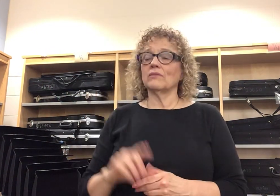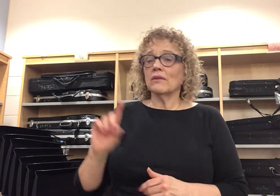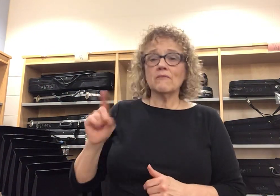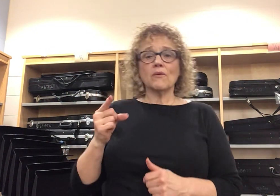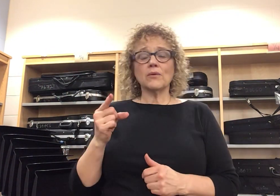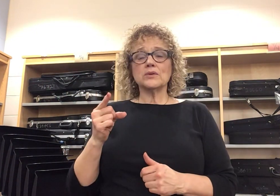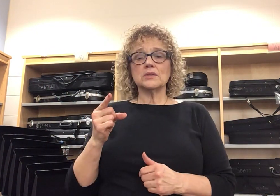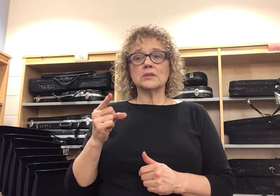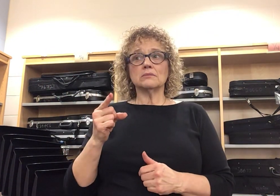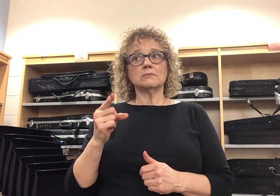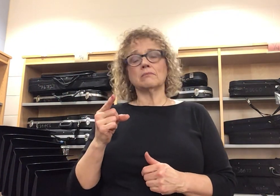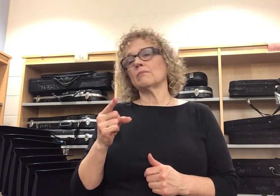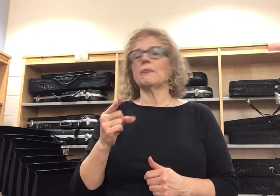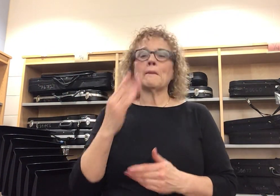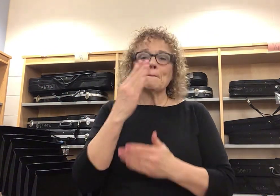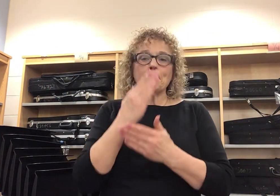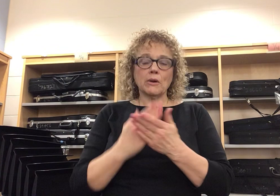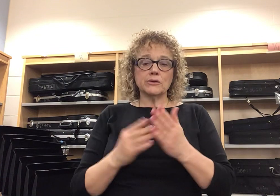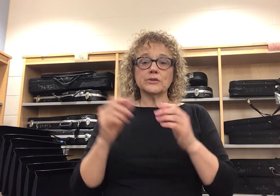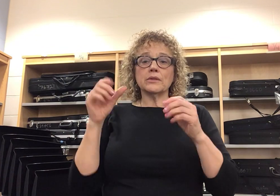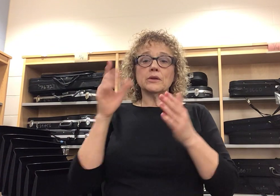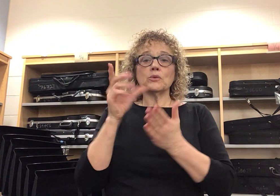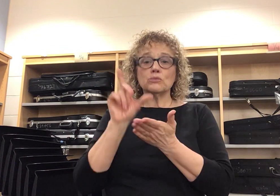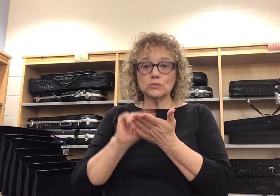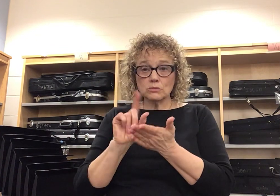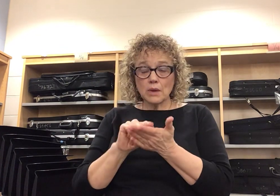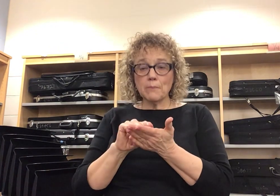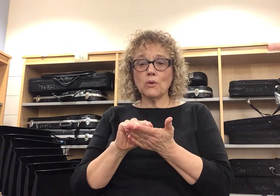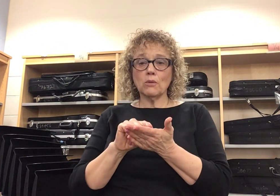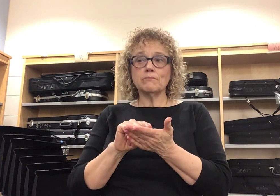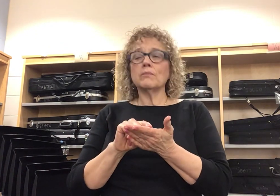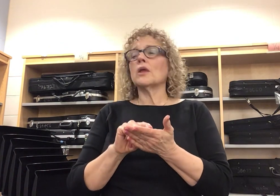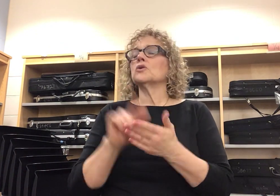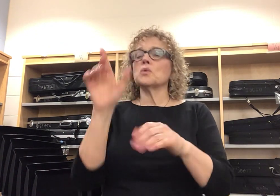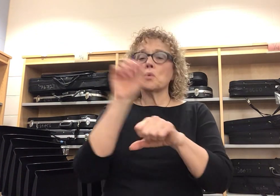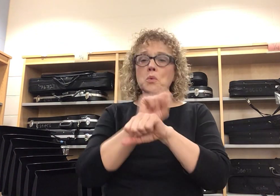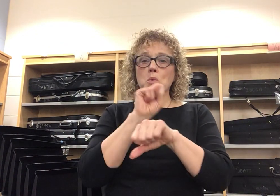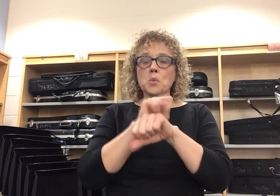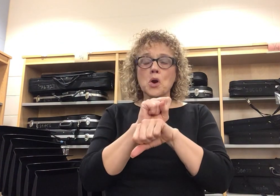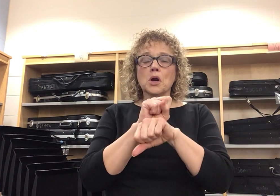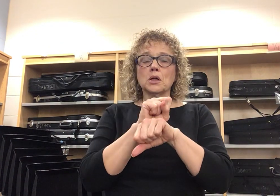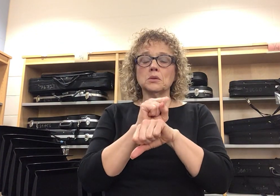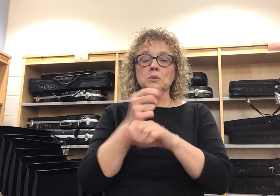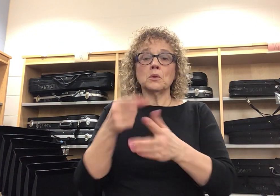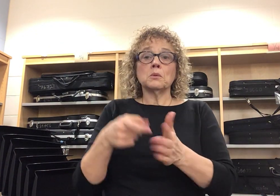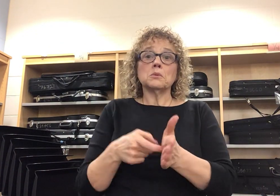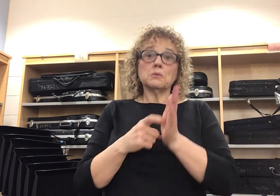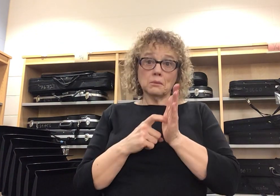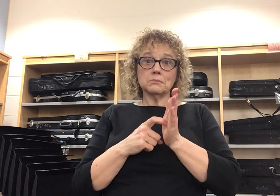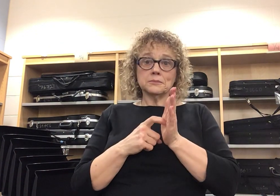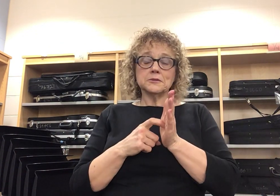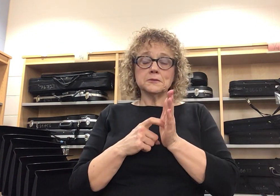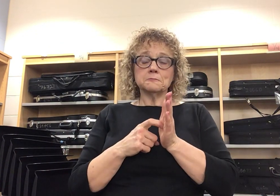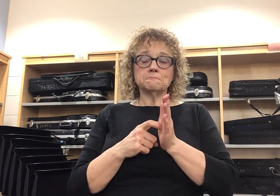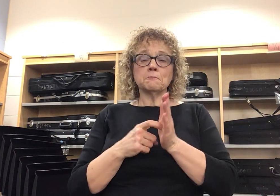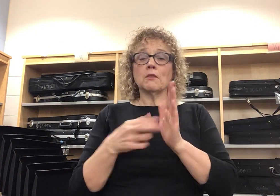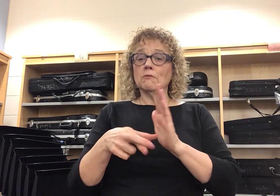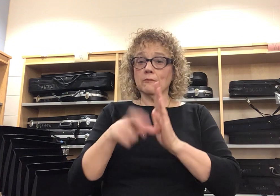newspaper, some of the guidelines that you'll need to have for your specific group's newspapers, and we'll look at some examples